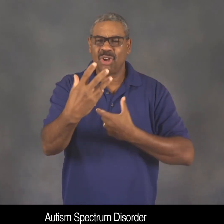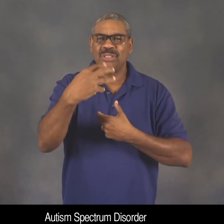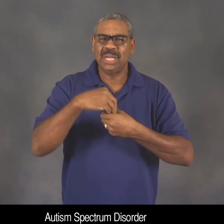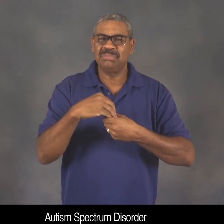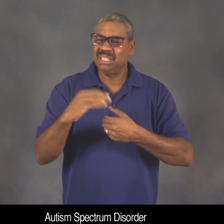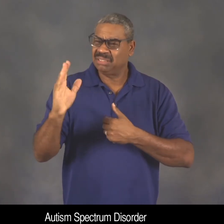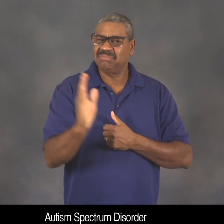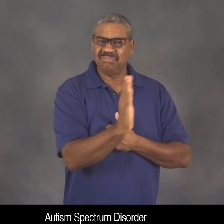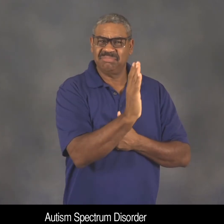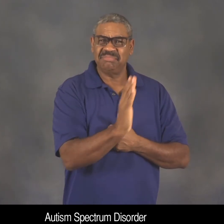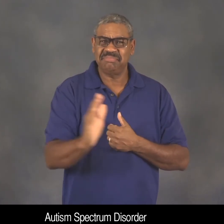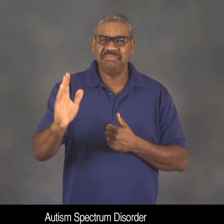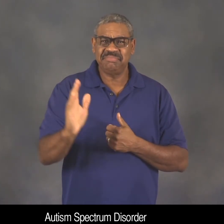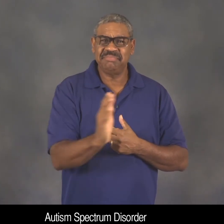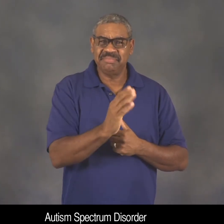autism spectrum disorder,